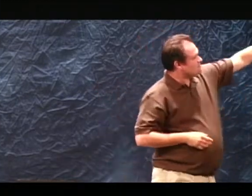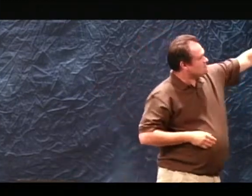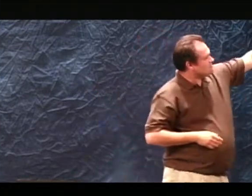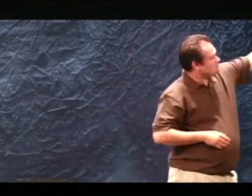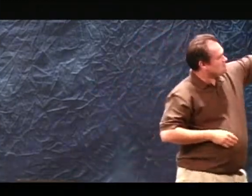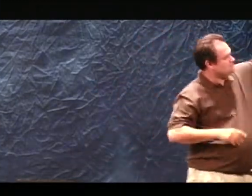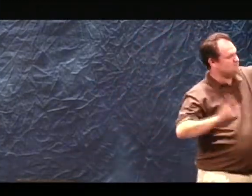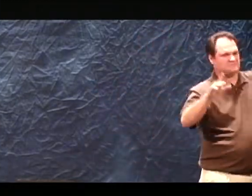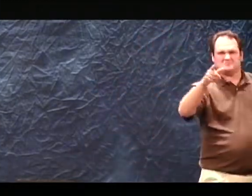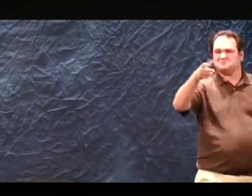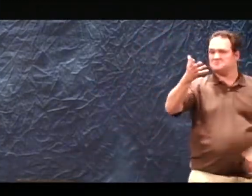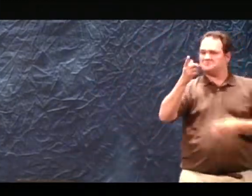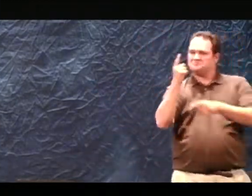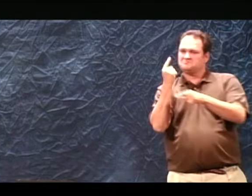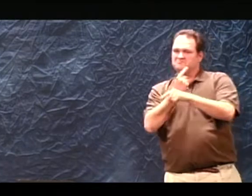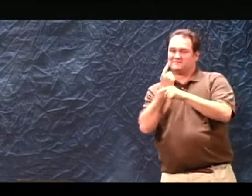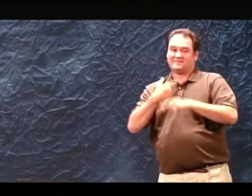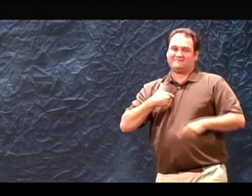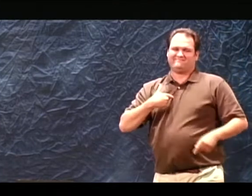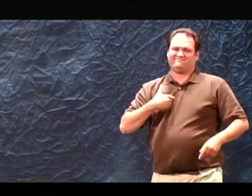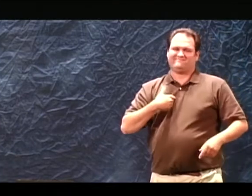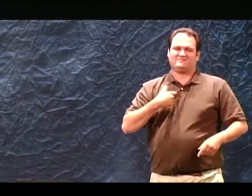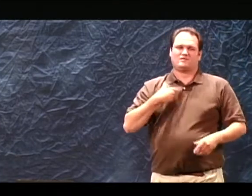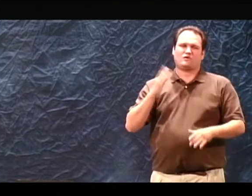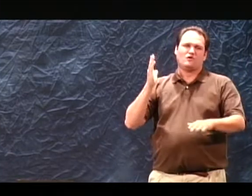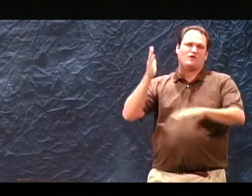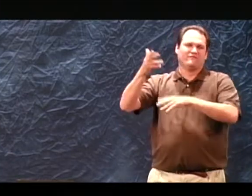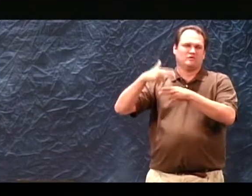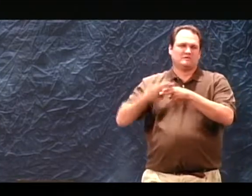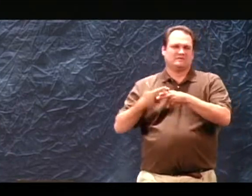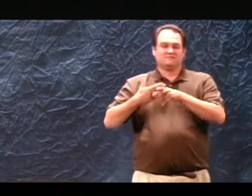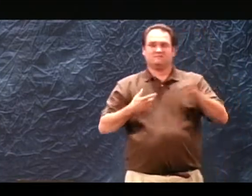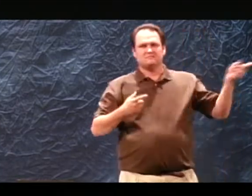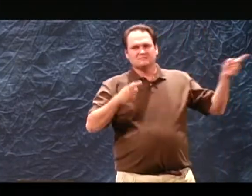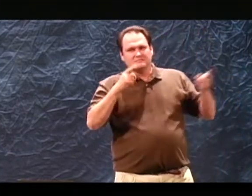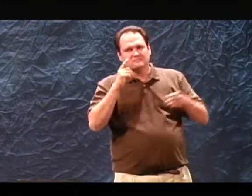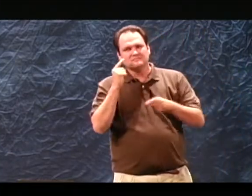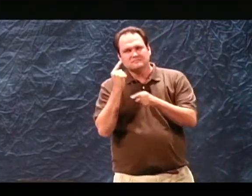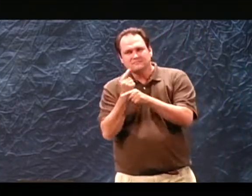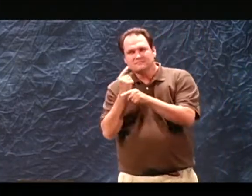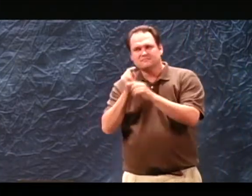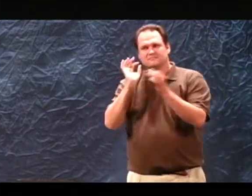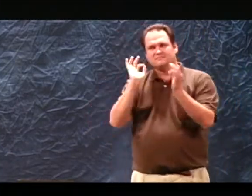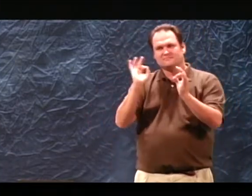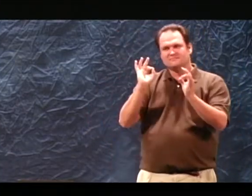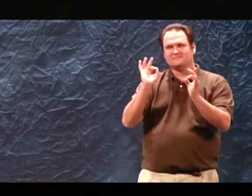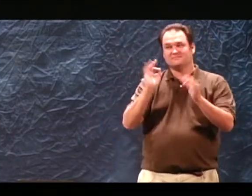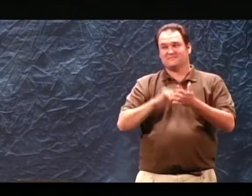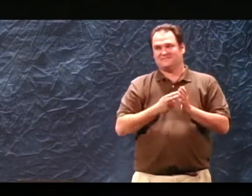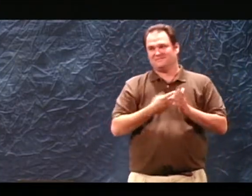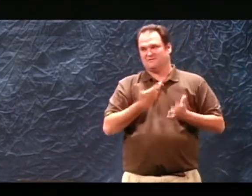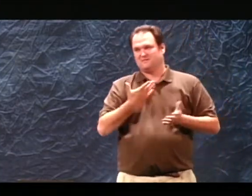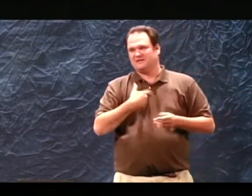together if you're an adult of average weight now that would include me because i'm clearly overweight